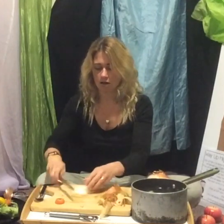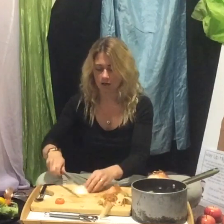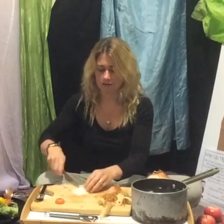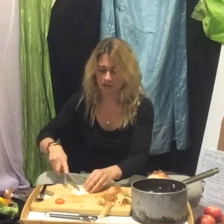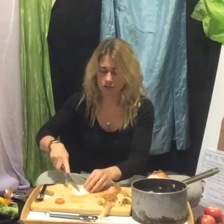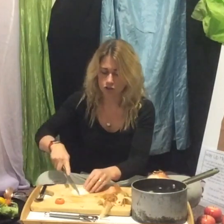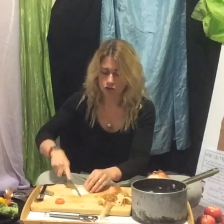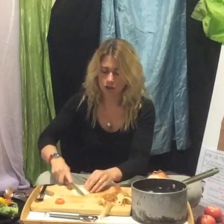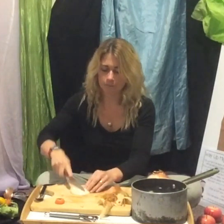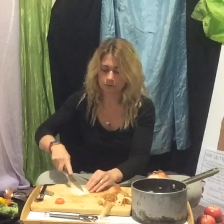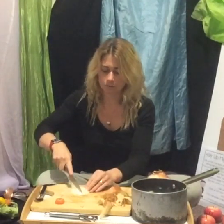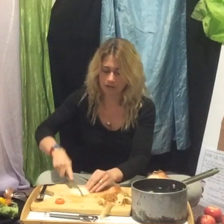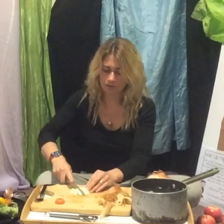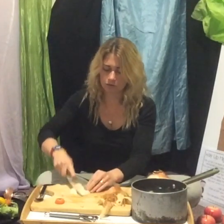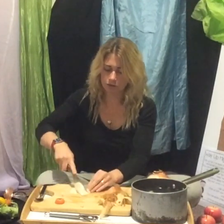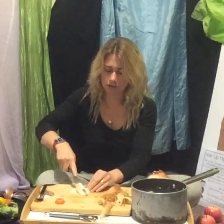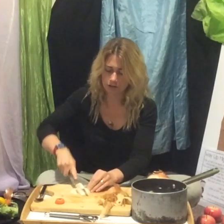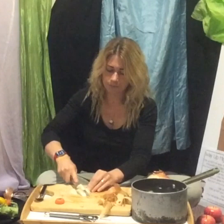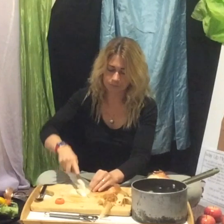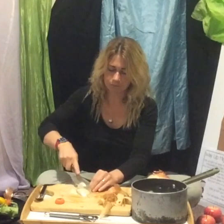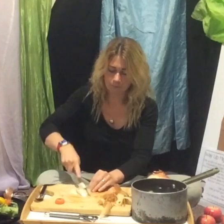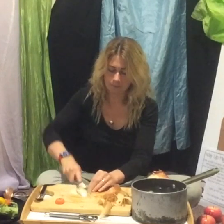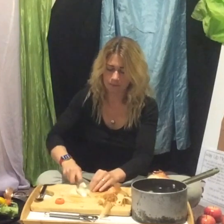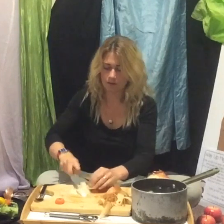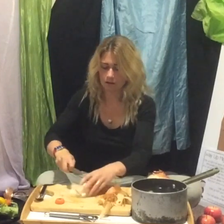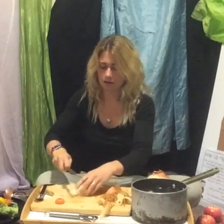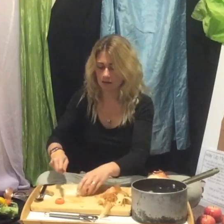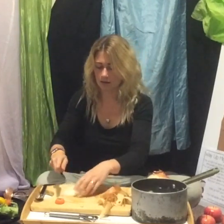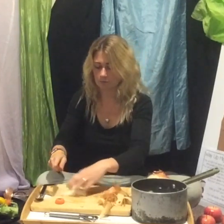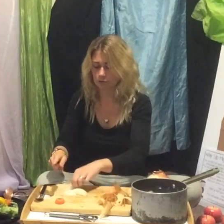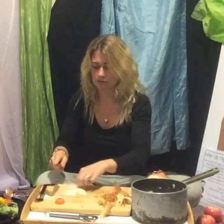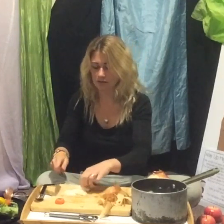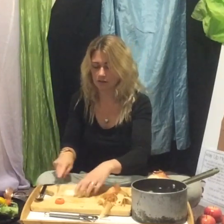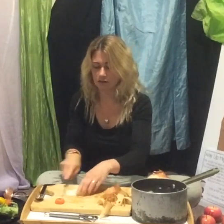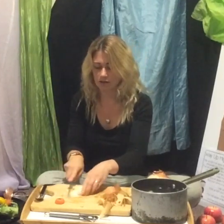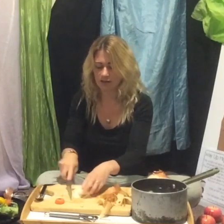And they chopped up their onion and put it in.